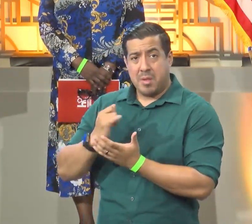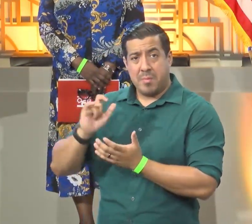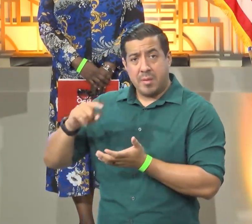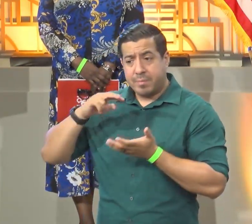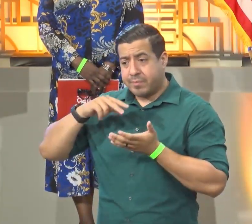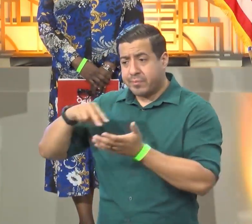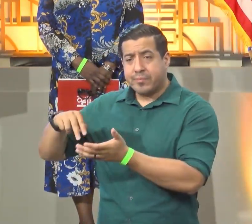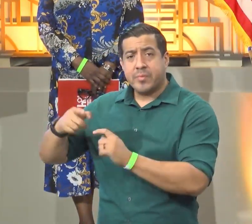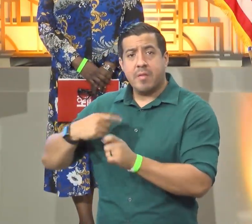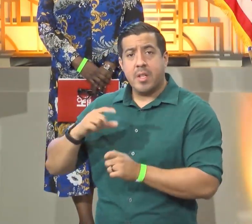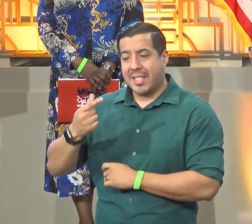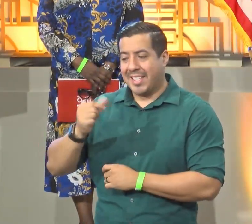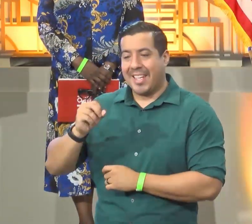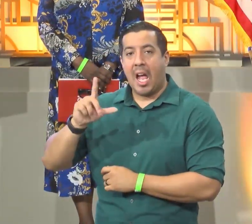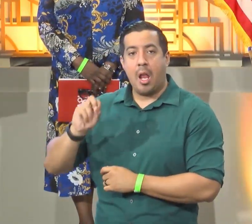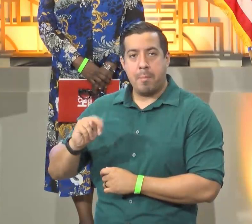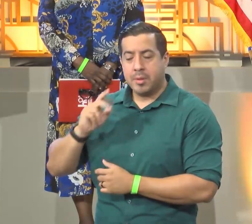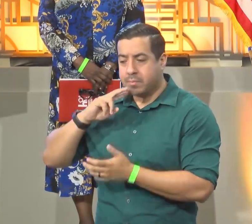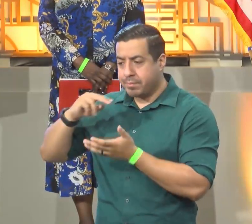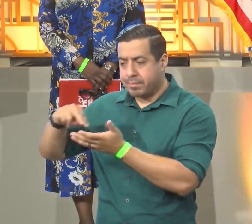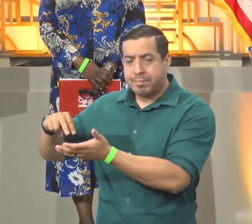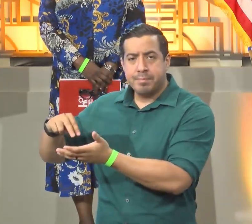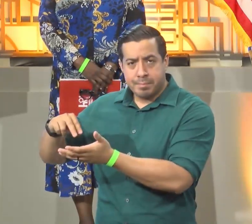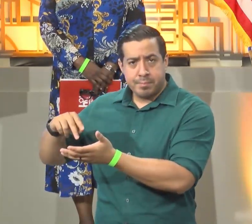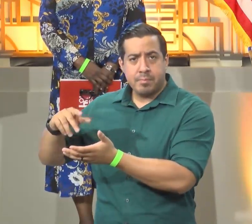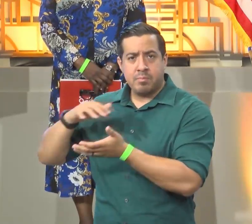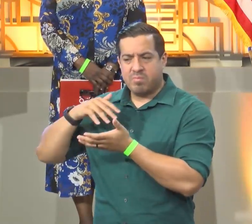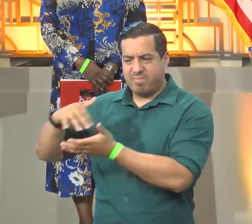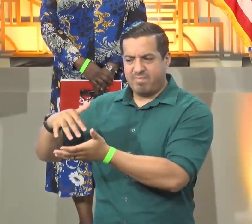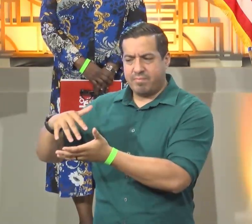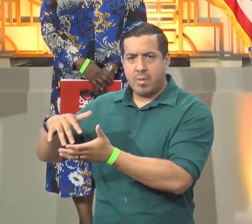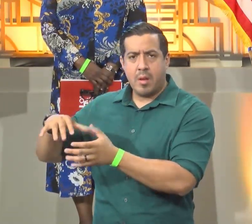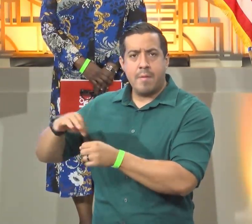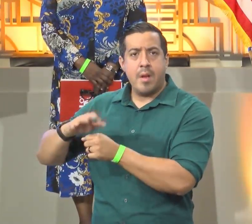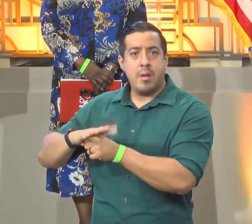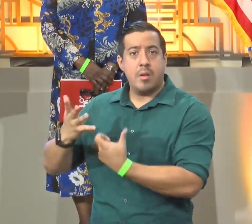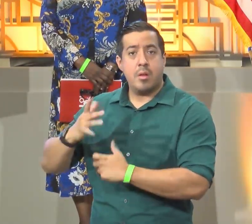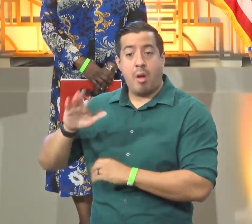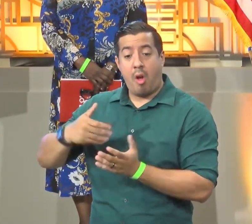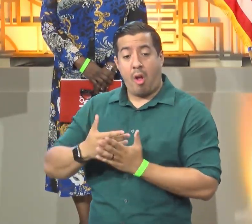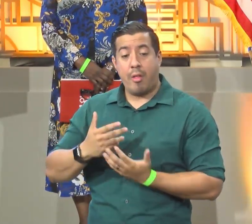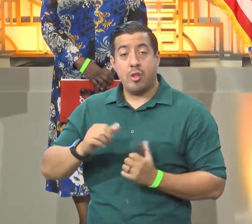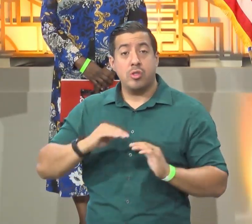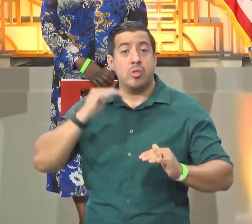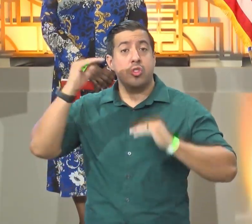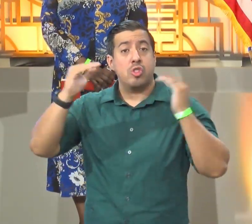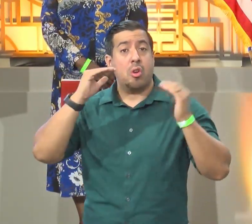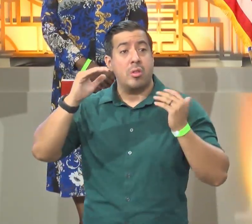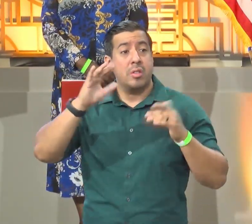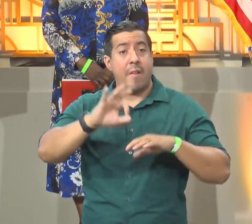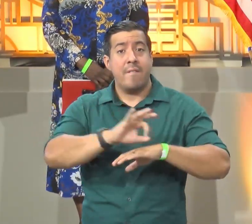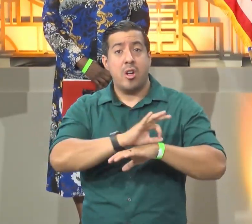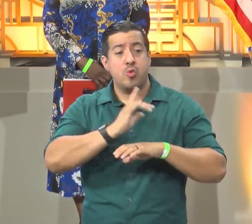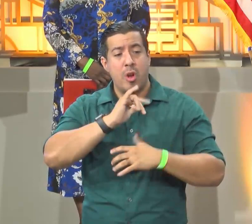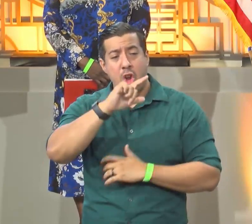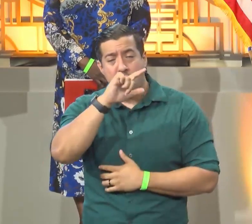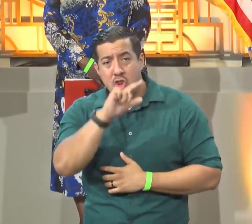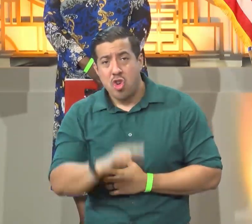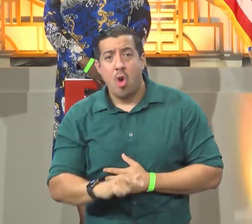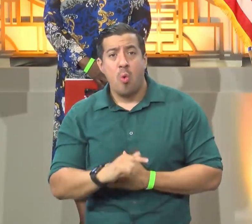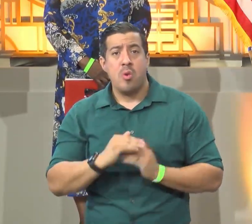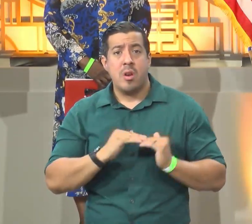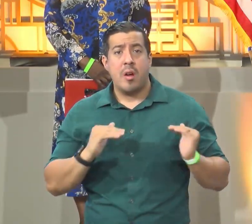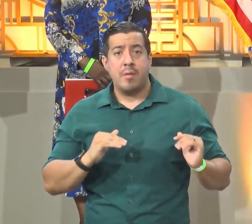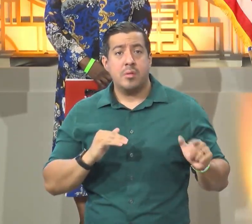by Gallup as part of the blueprint design, Houston adults functioning at the lowest literacy level would garner an